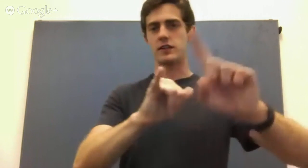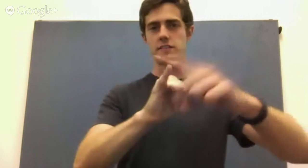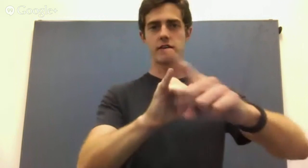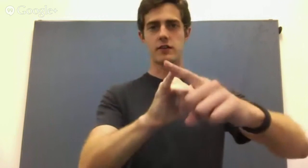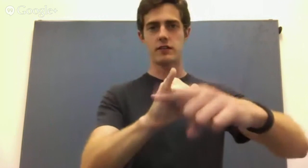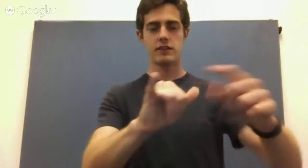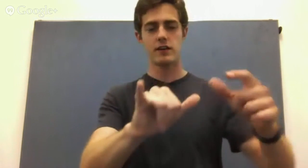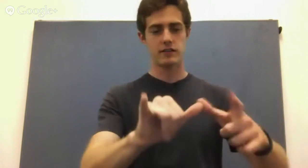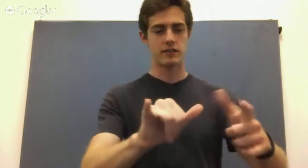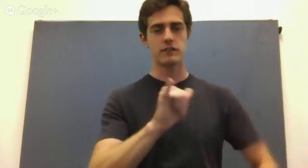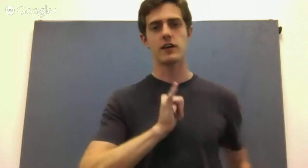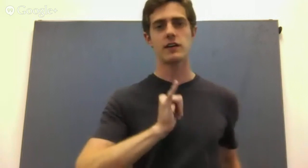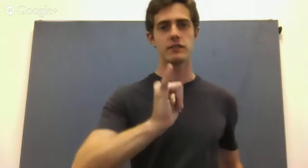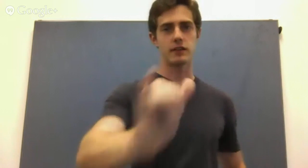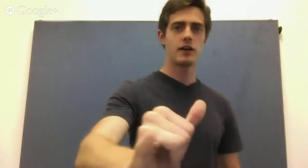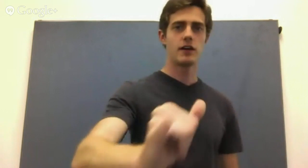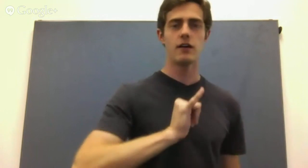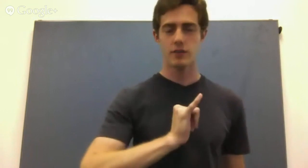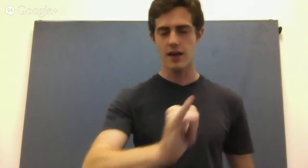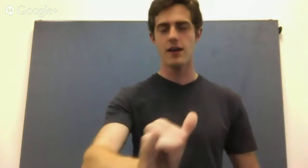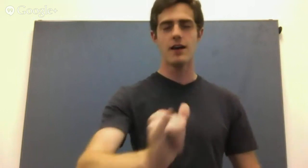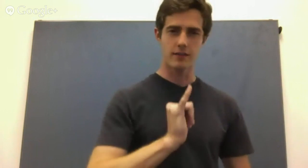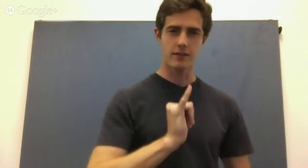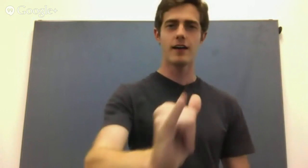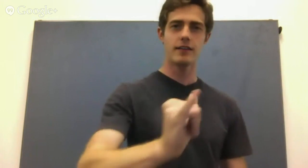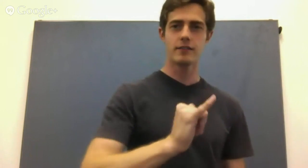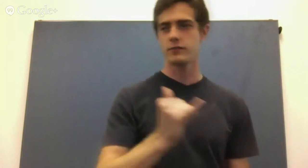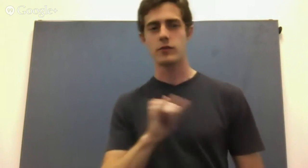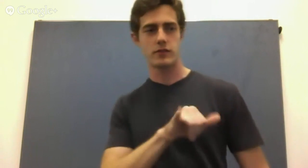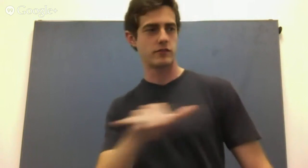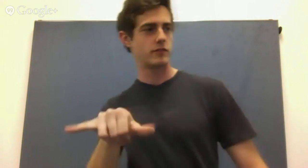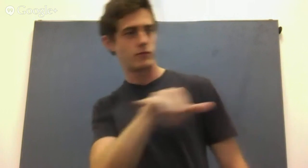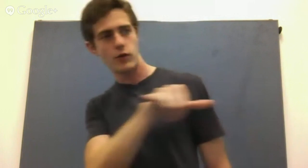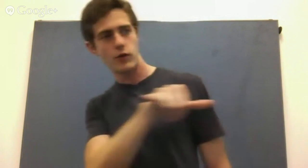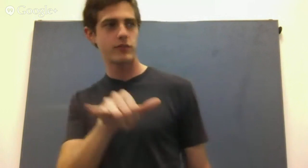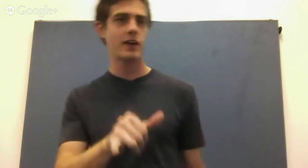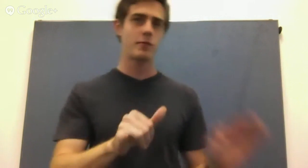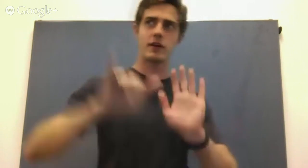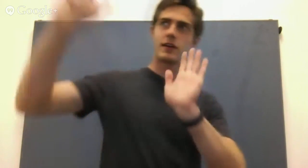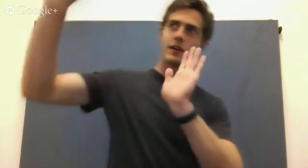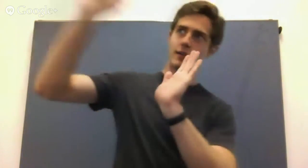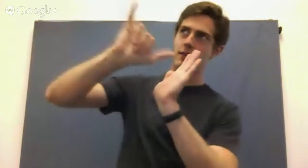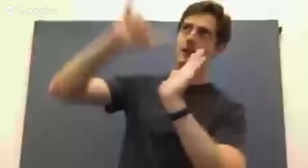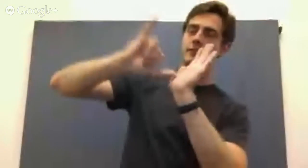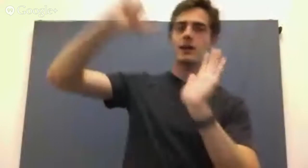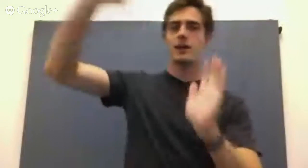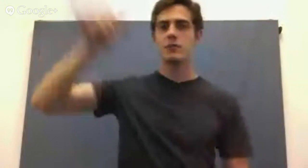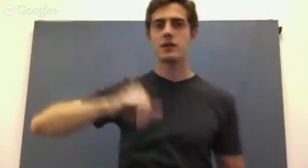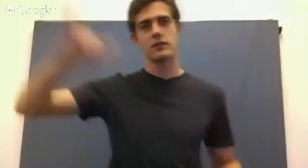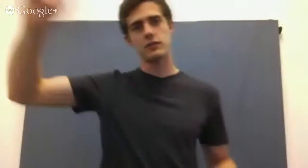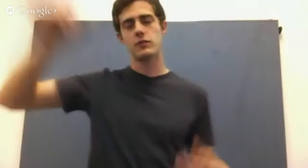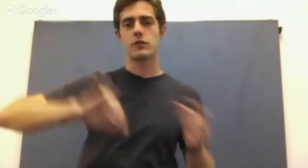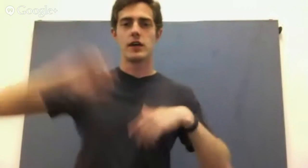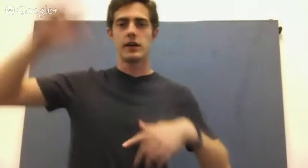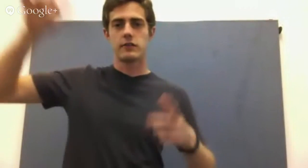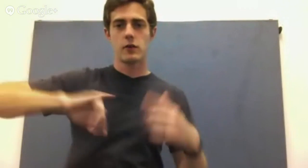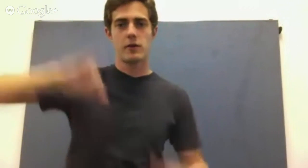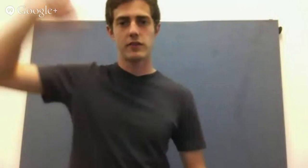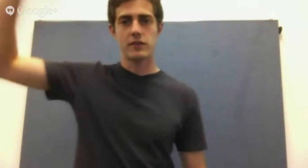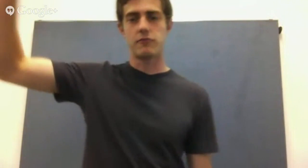this thing on this side, this thing on this side. It's like, oh yeah, that's or those are the same, or like that's the same. Like it's all about the